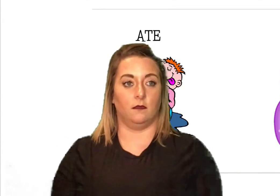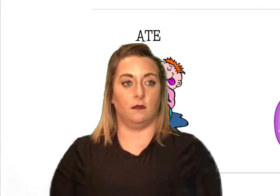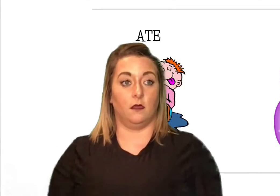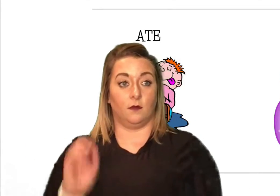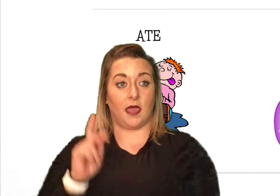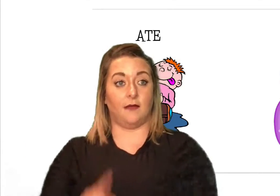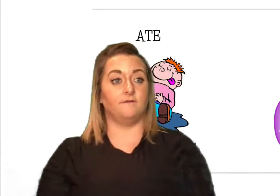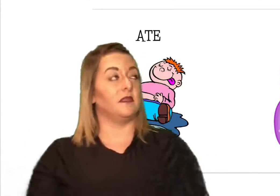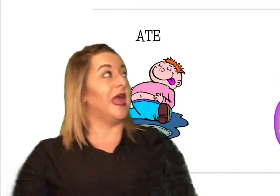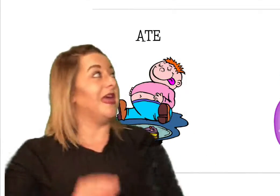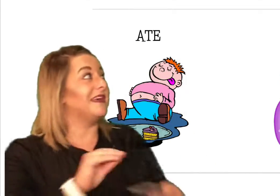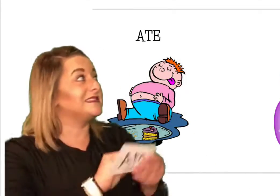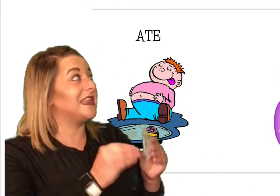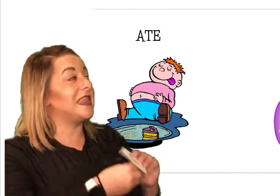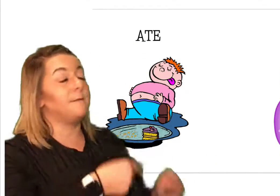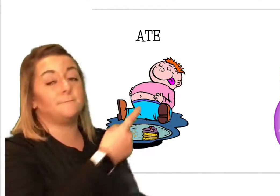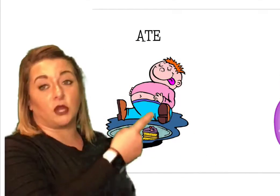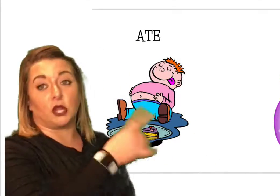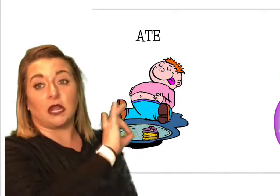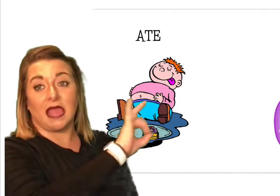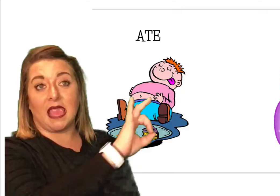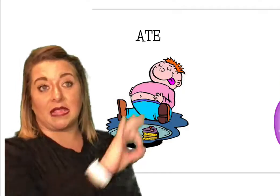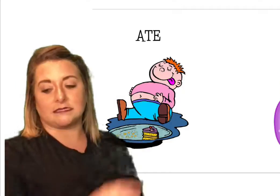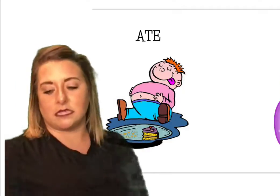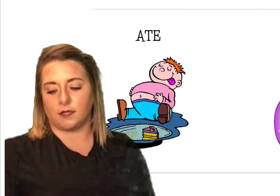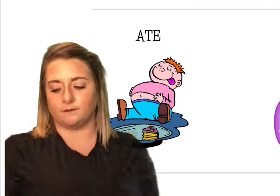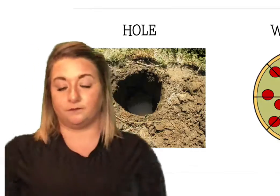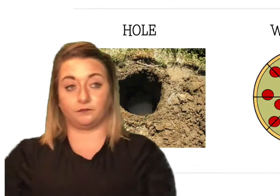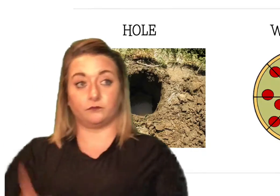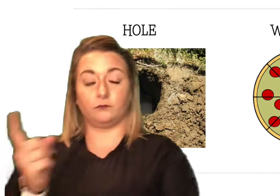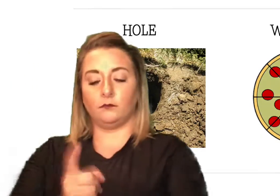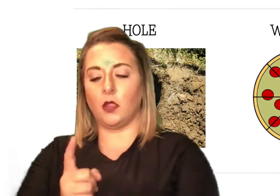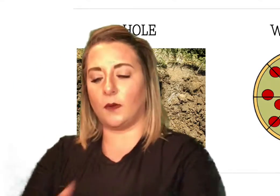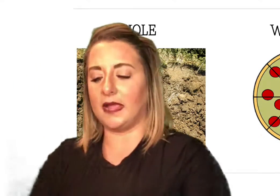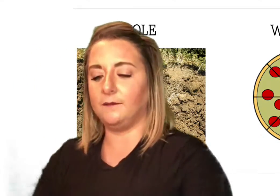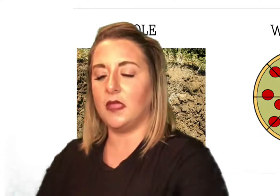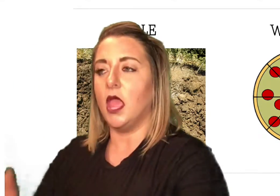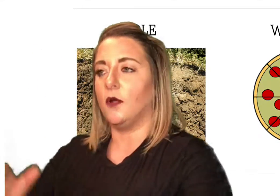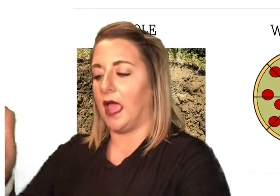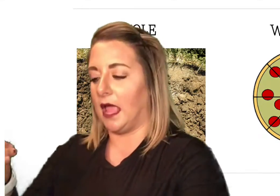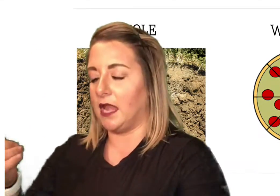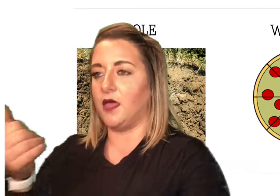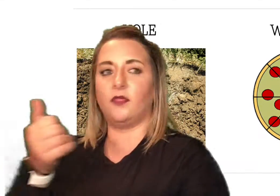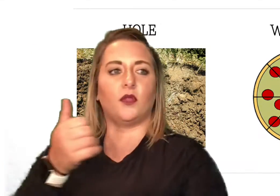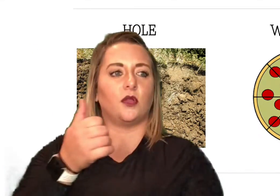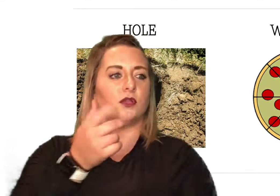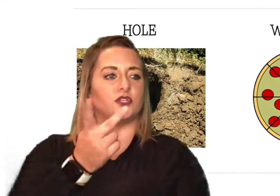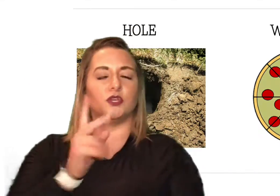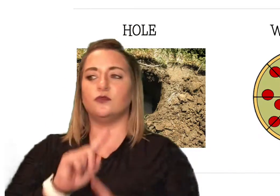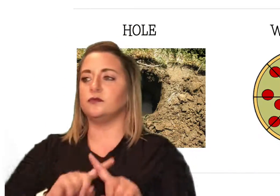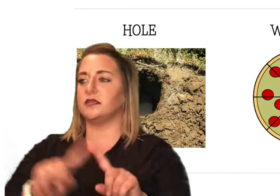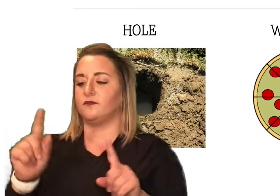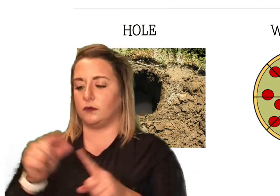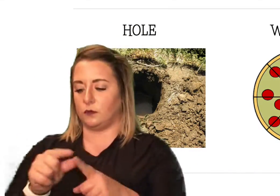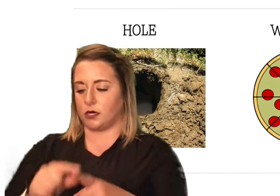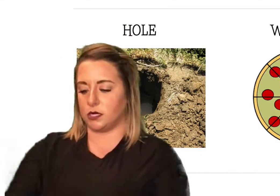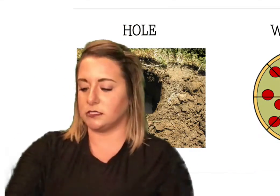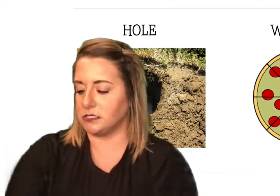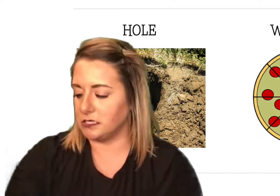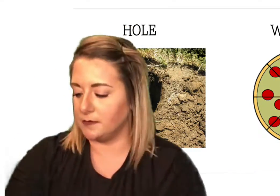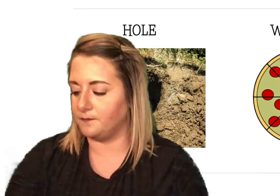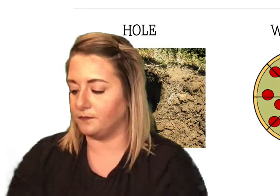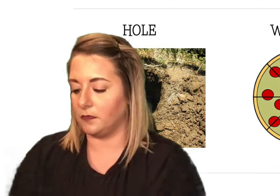week. Okay? That's a number, 8. Right? Okay, another 2